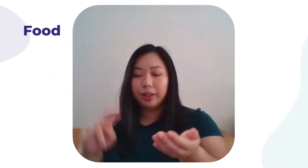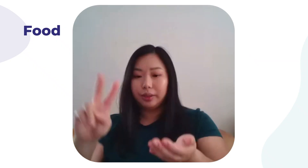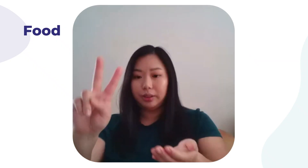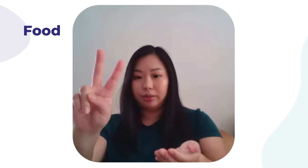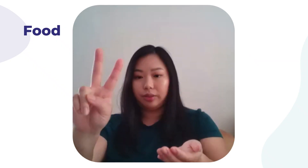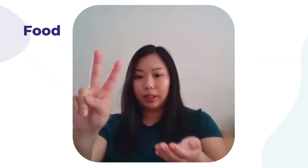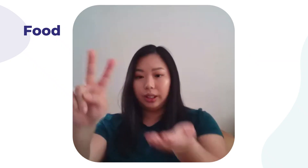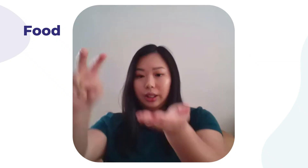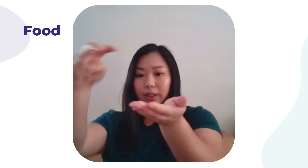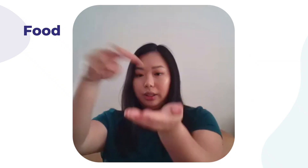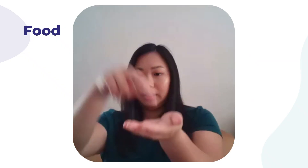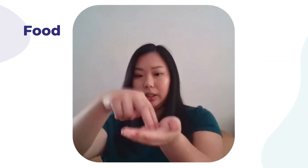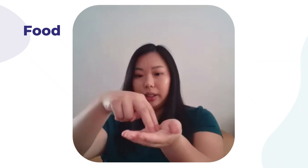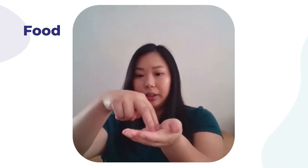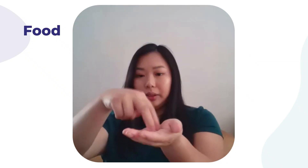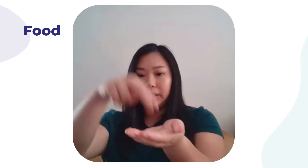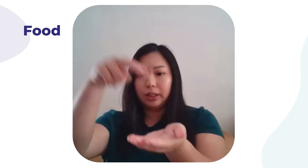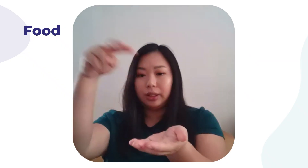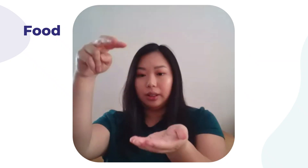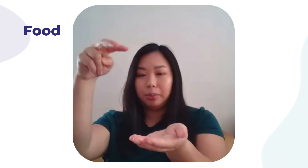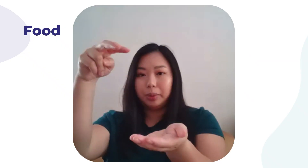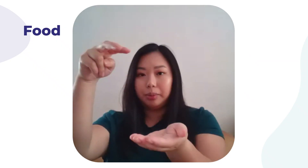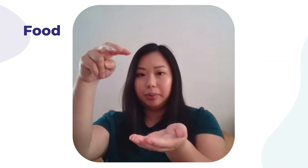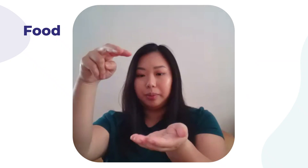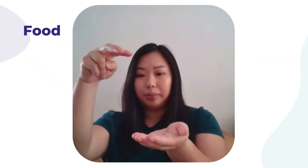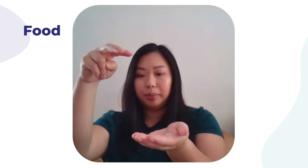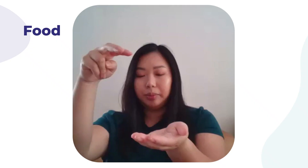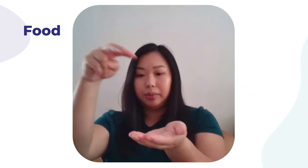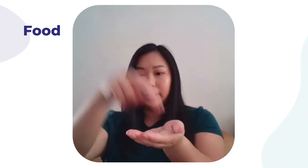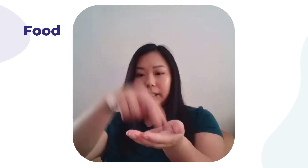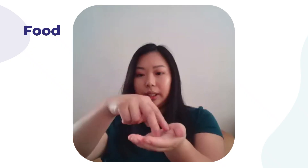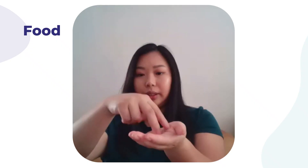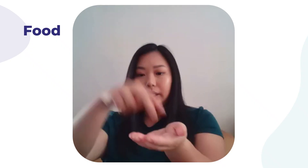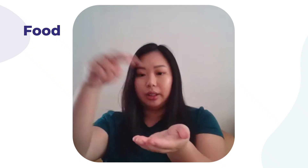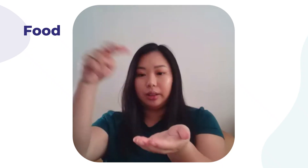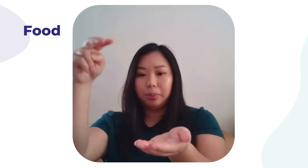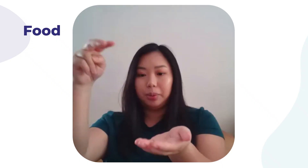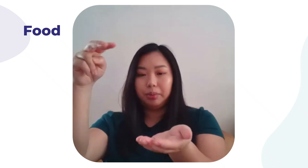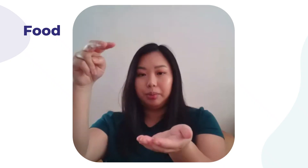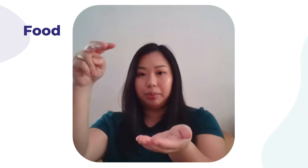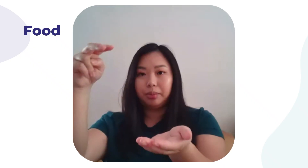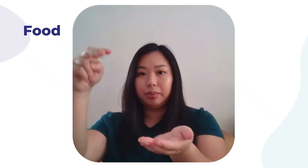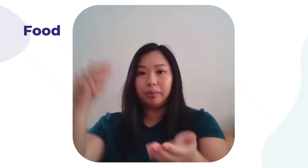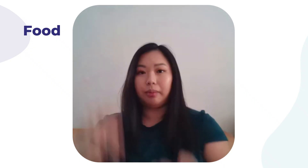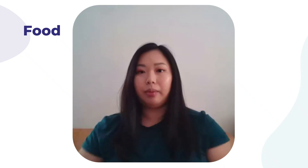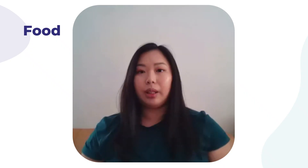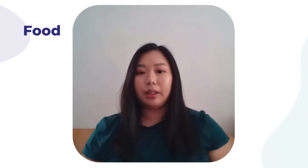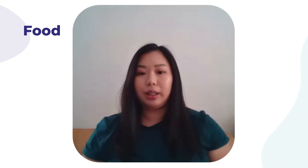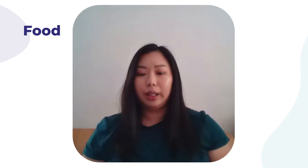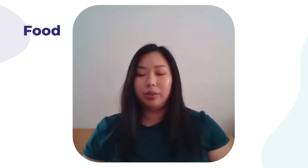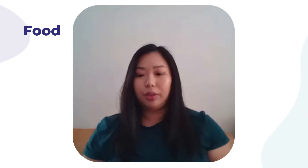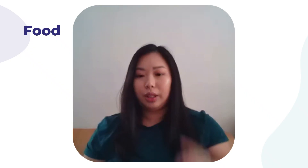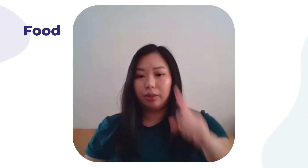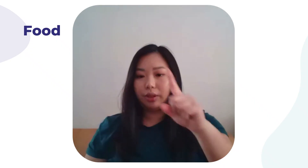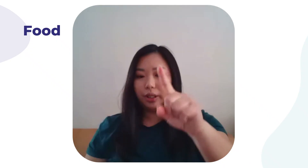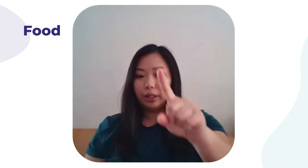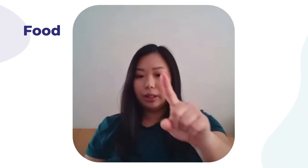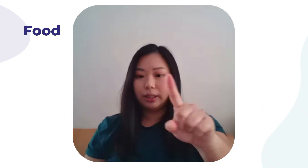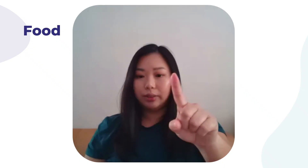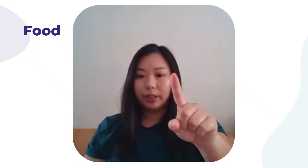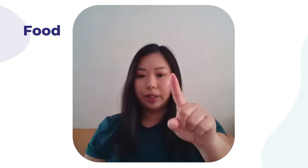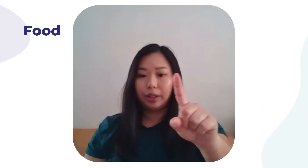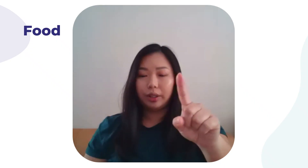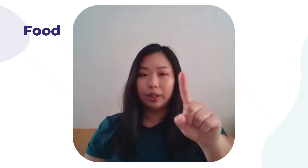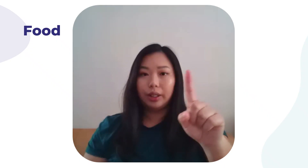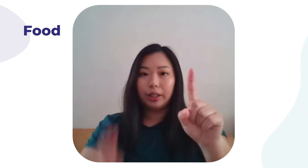Fork, V, down then up. Down then up. Knife, you have your